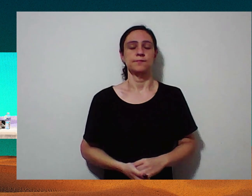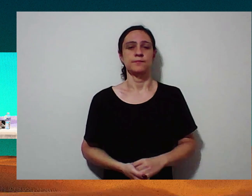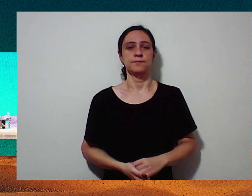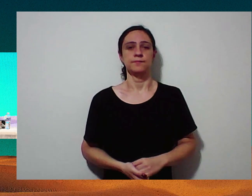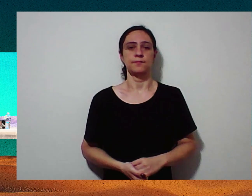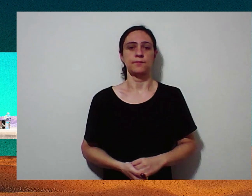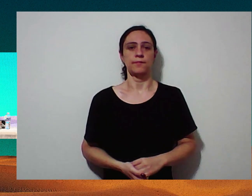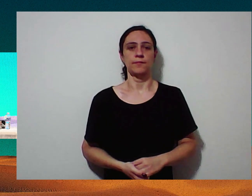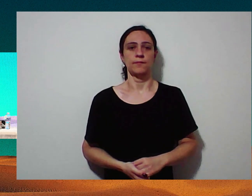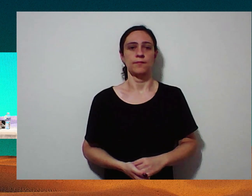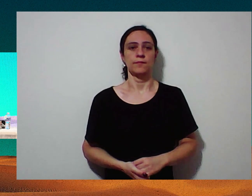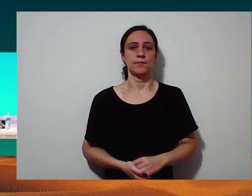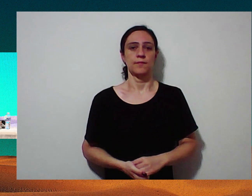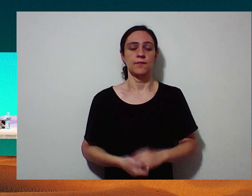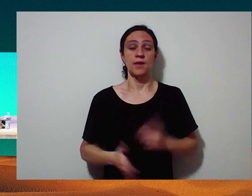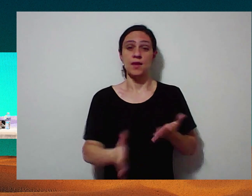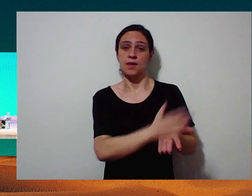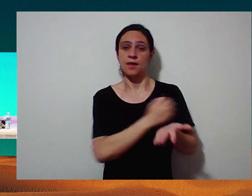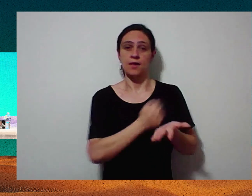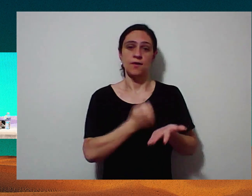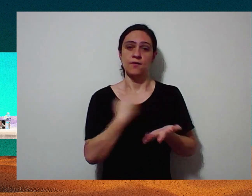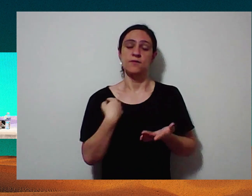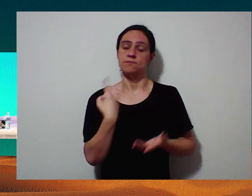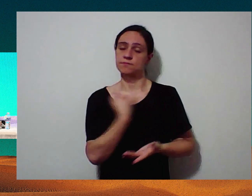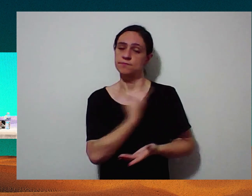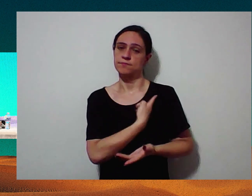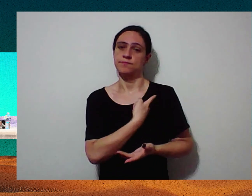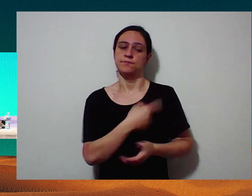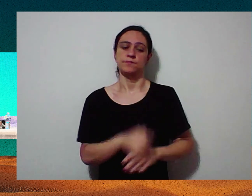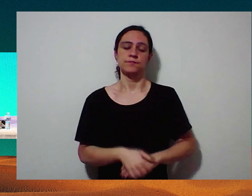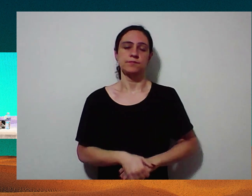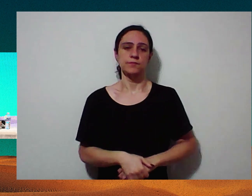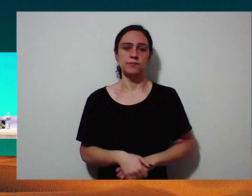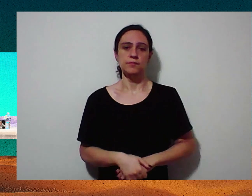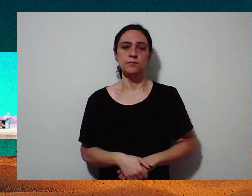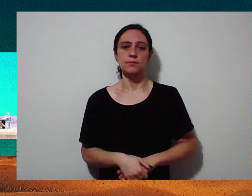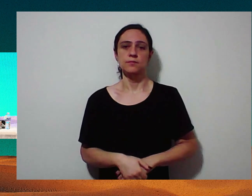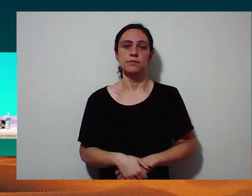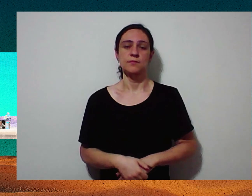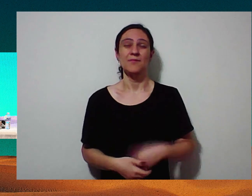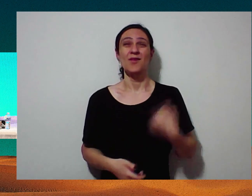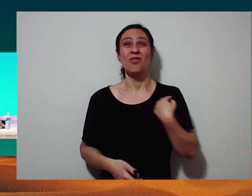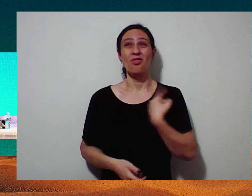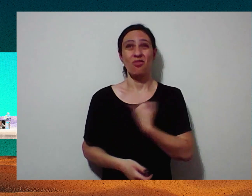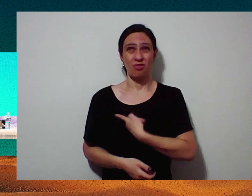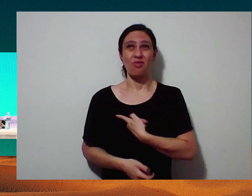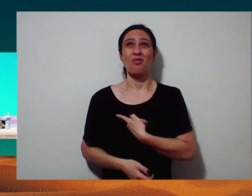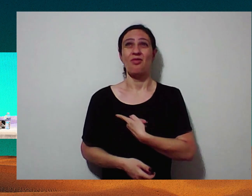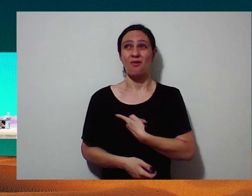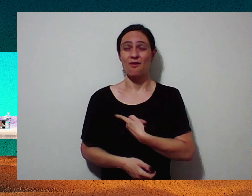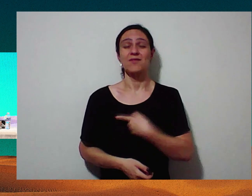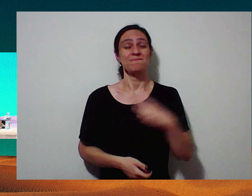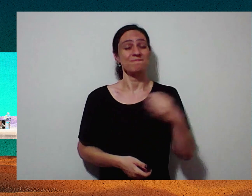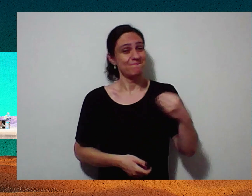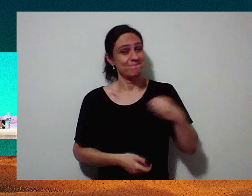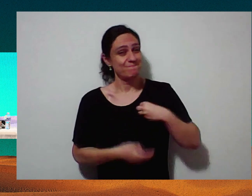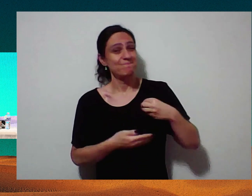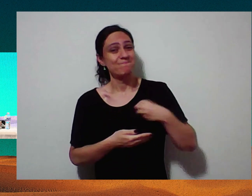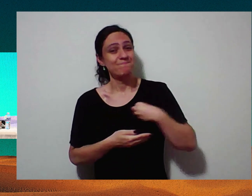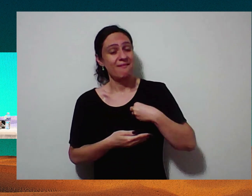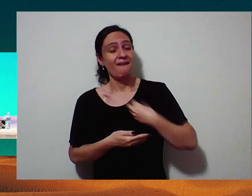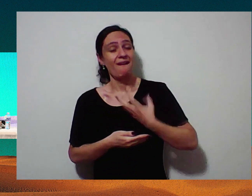salvação. Saints, this is our salvation. Nós temos uma natureza caída que ama a posição. We have a fallen nature which loves position.